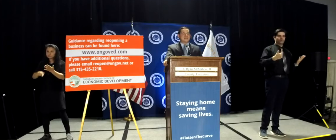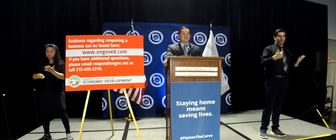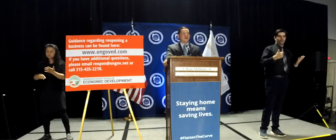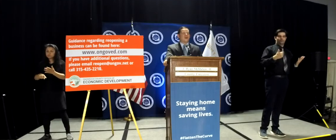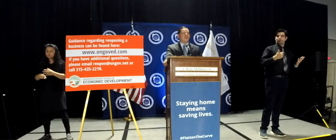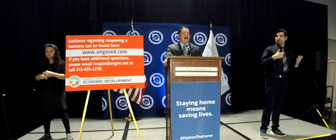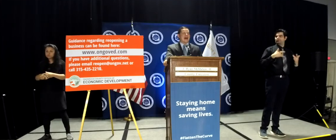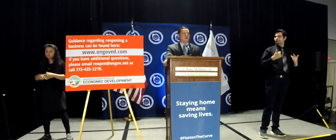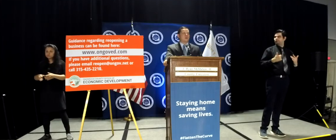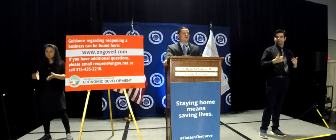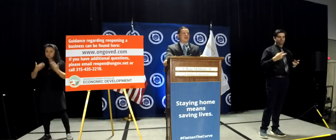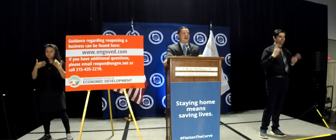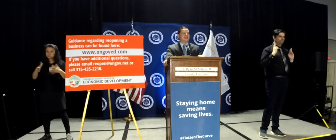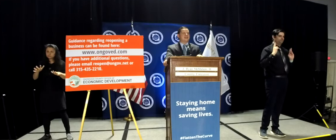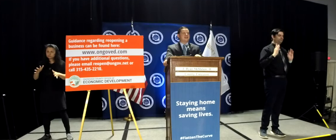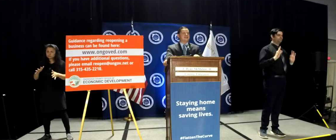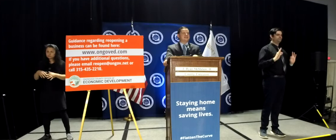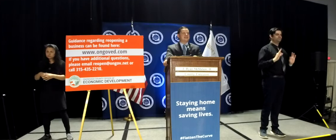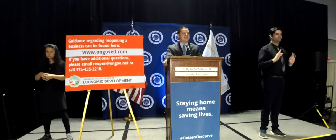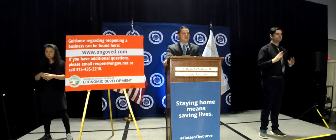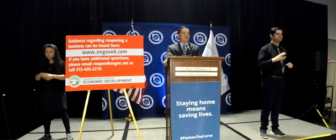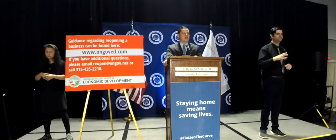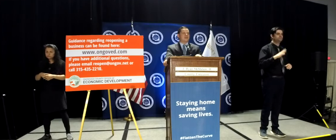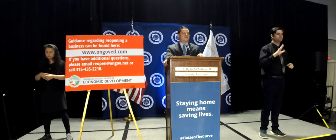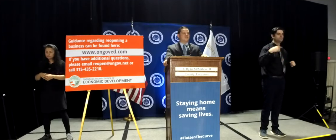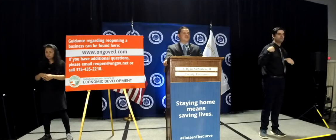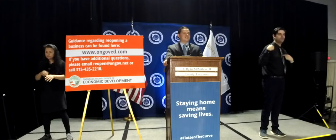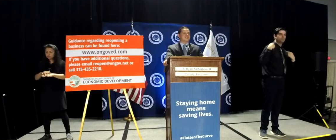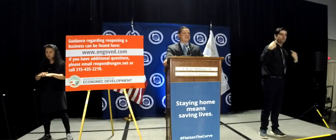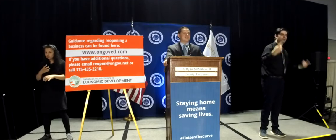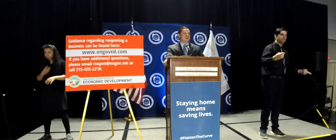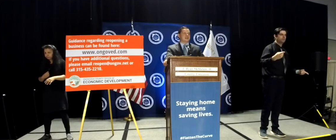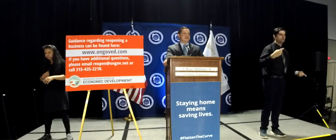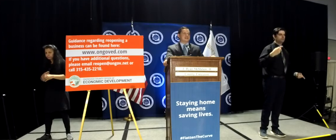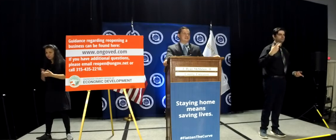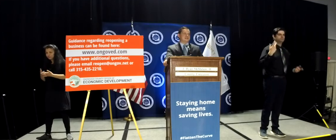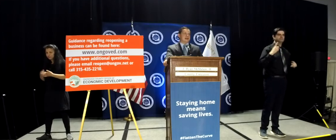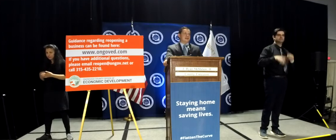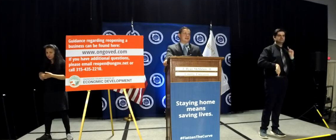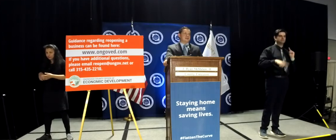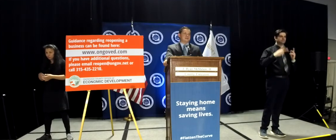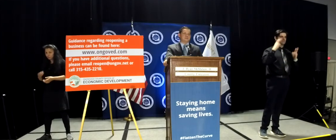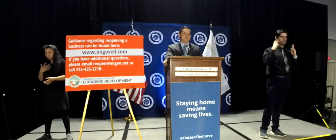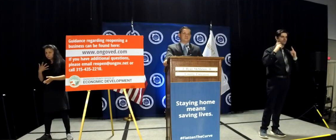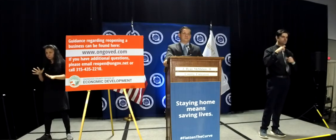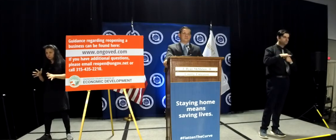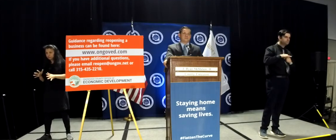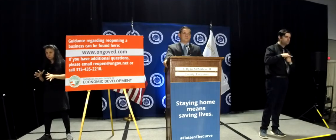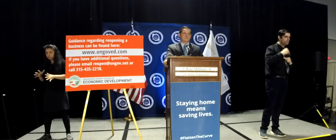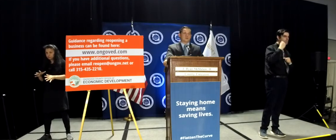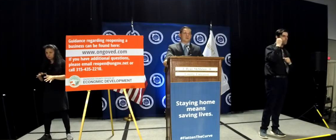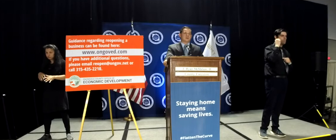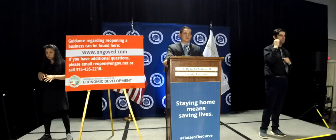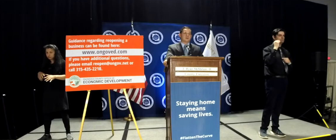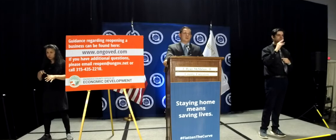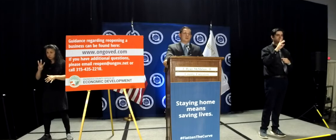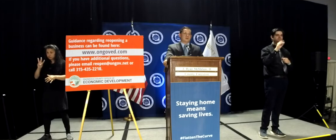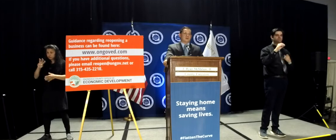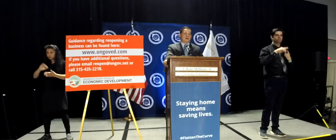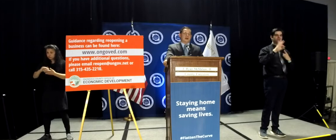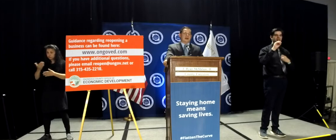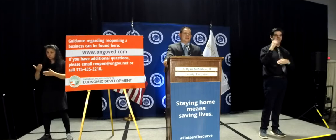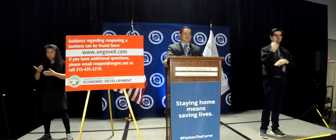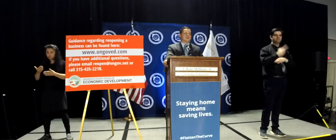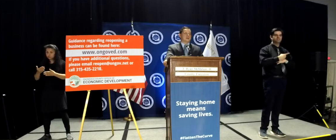that mean a lot when you've had this taken away for 60 to 90 days. Who canceled the haircut, you or the